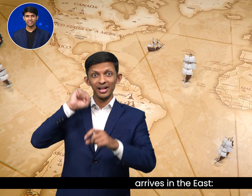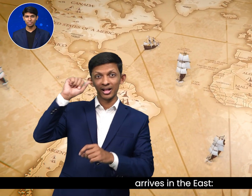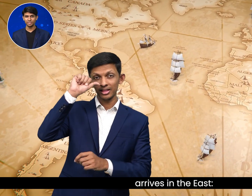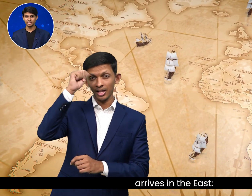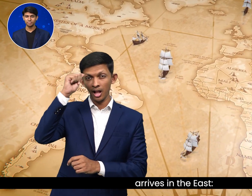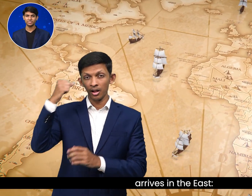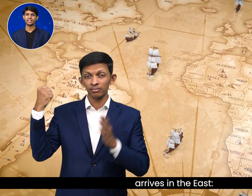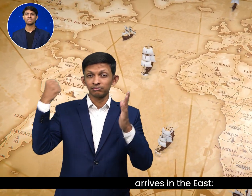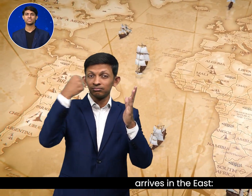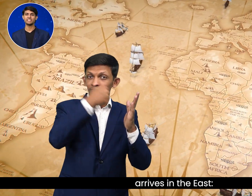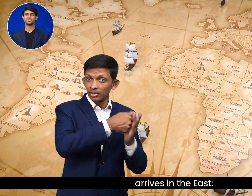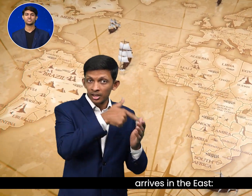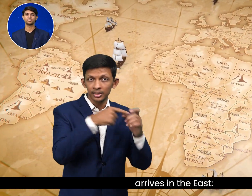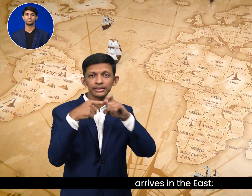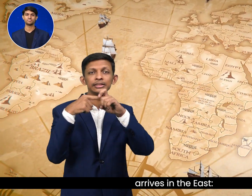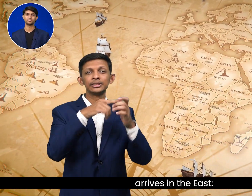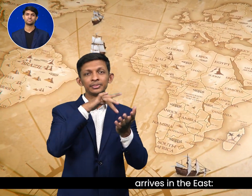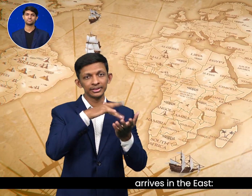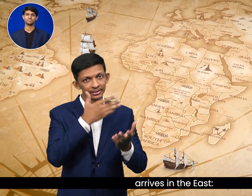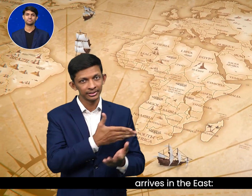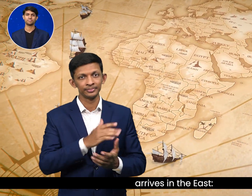East India Company arrives in the east.